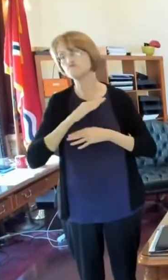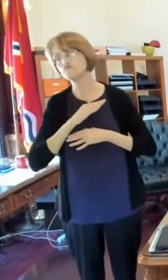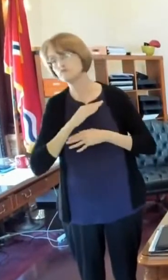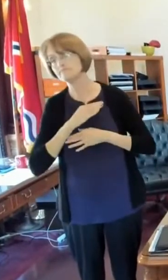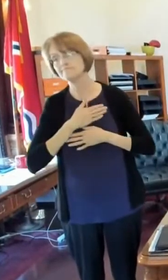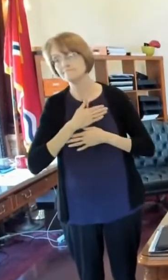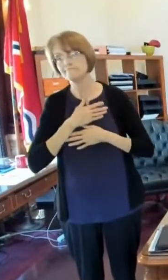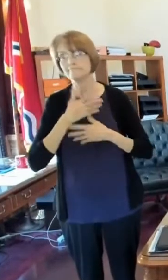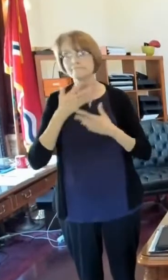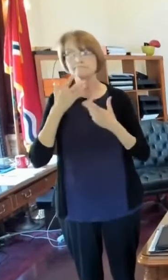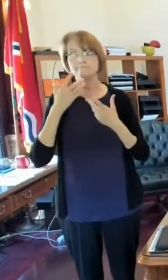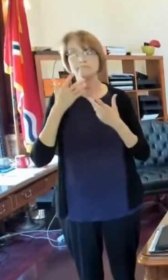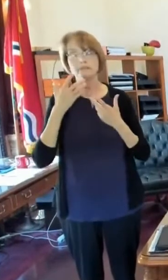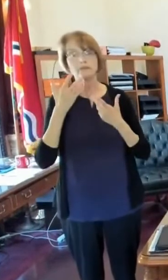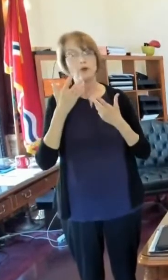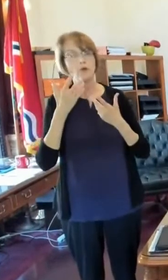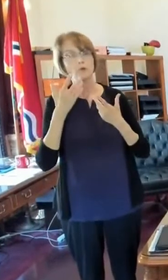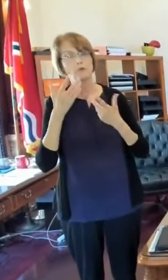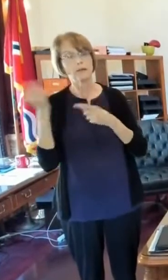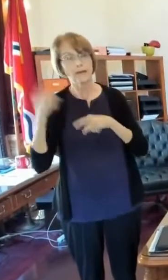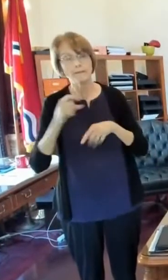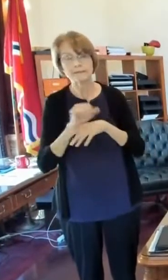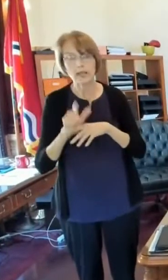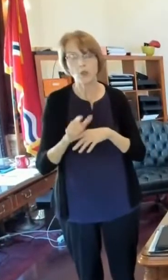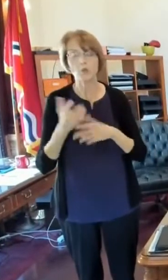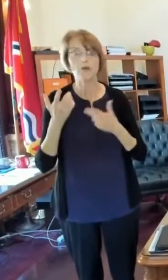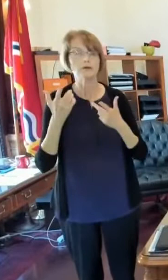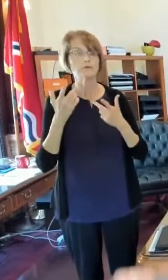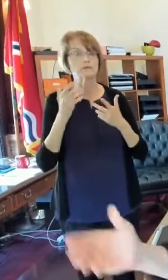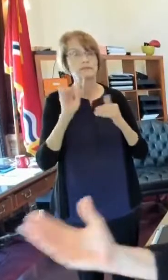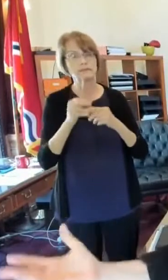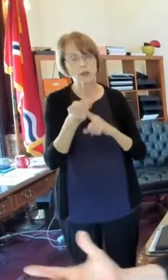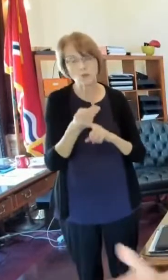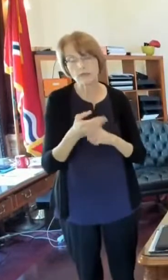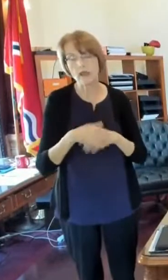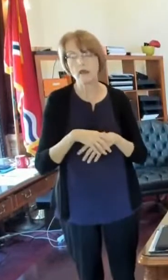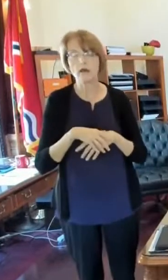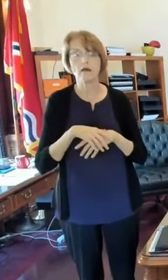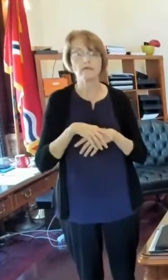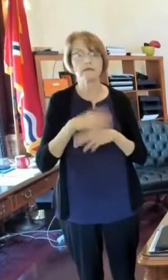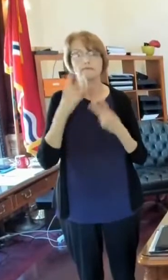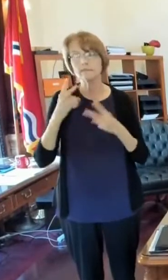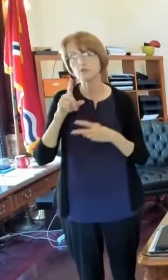of days, go to the zoo, botanical gardens, the Arch,